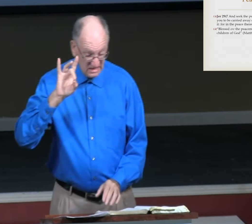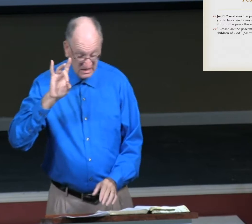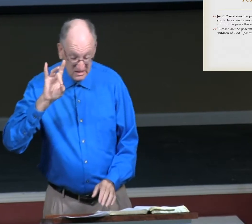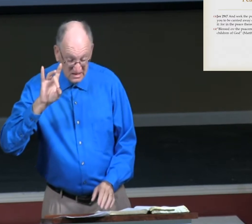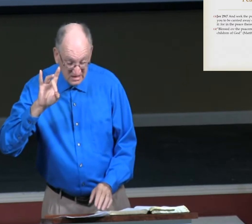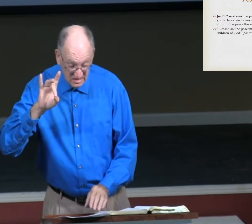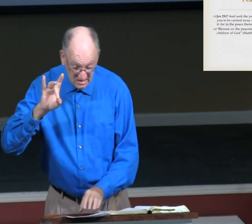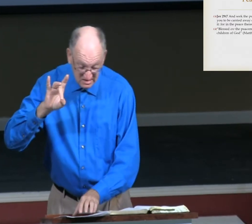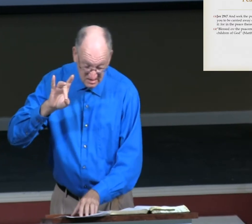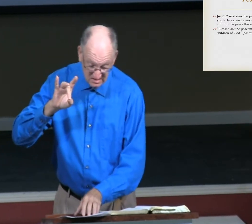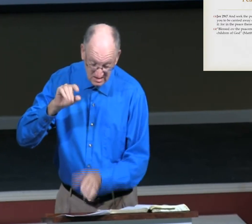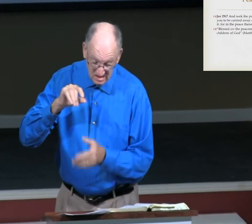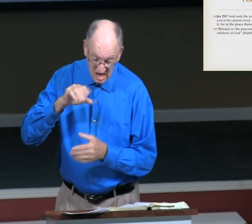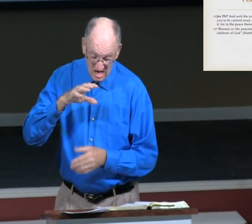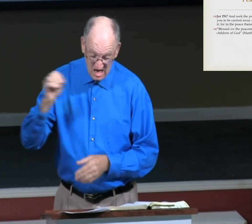Jeremiah chapter 8,